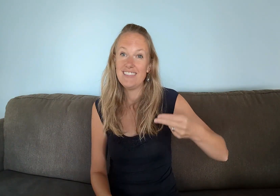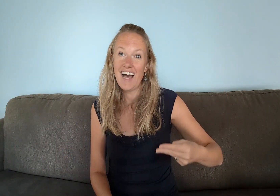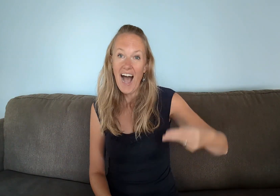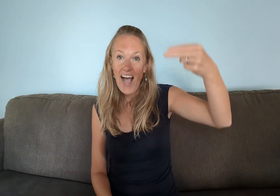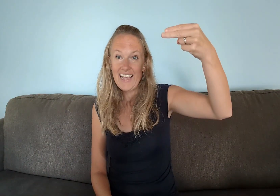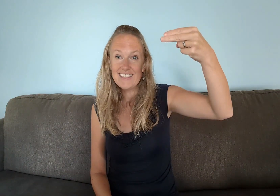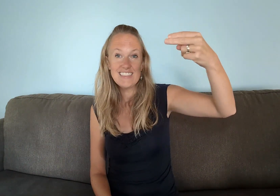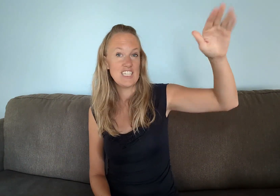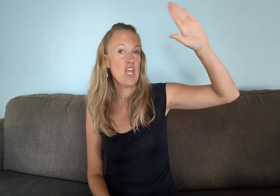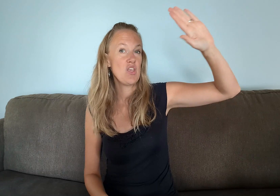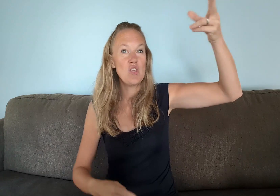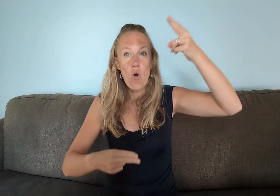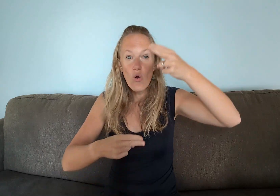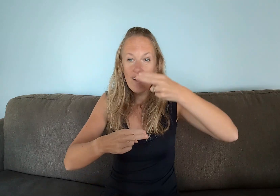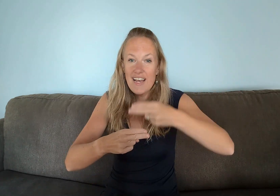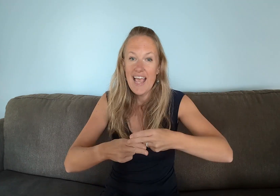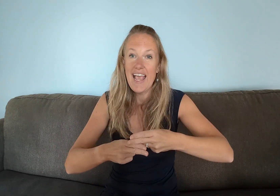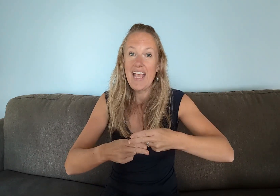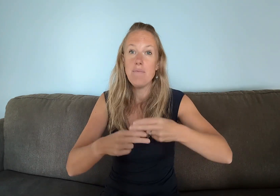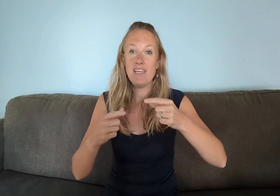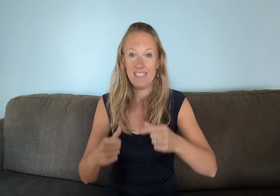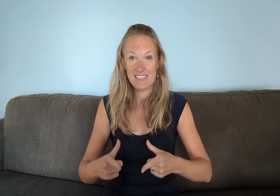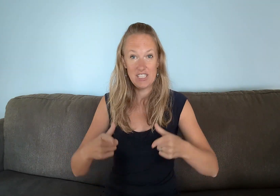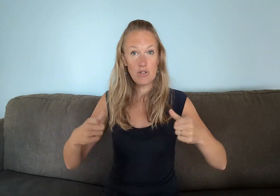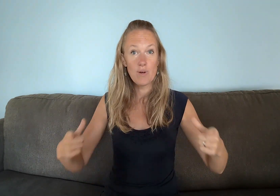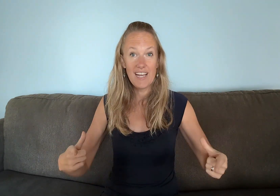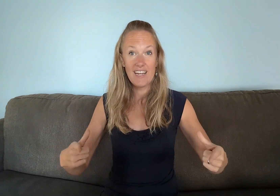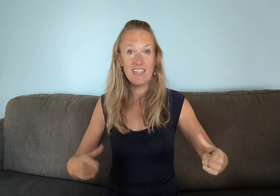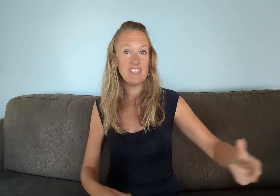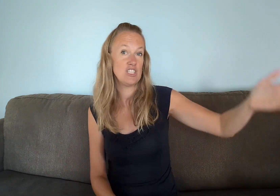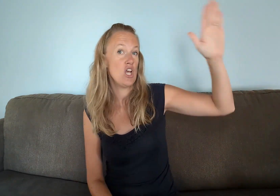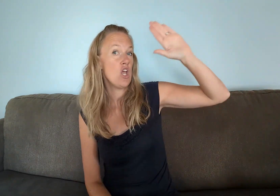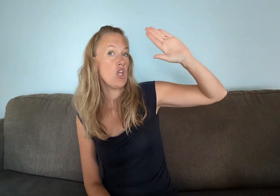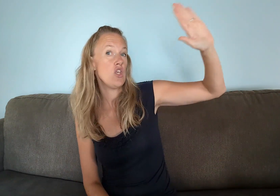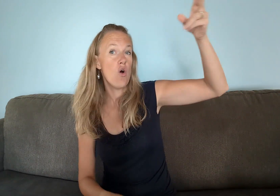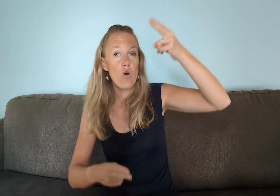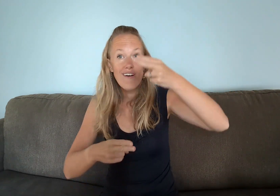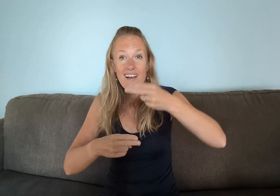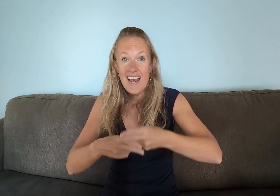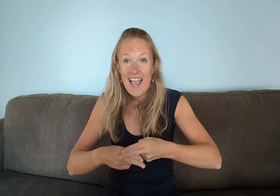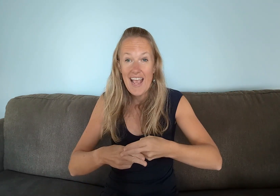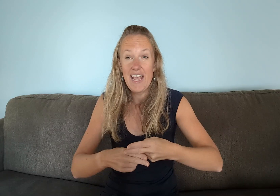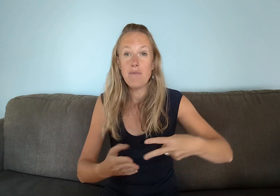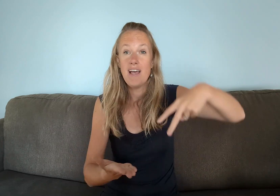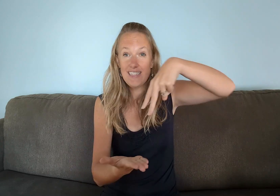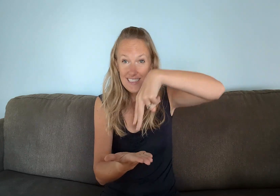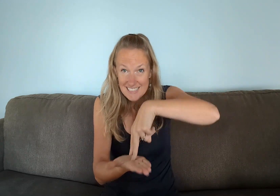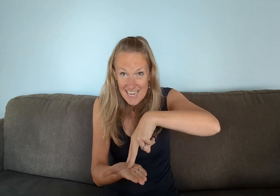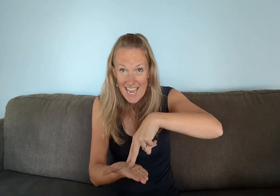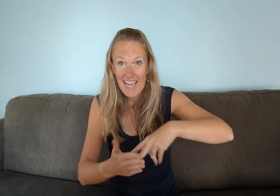the highest. Your name is the greatest. Your name